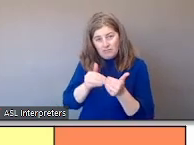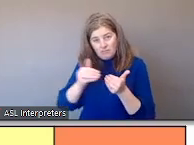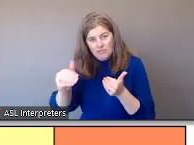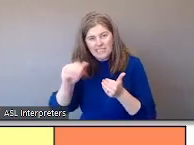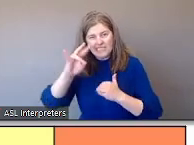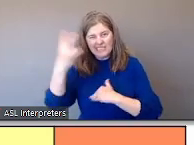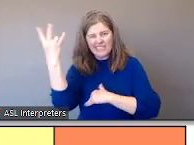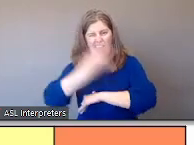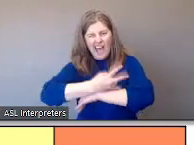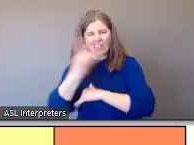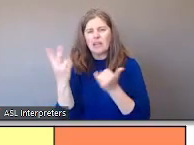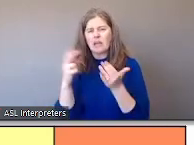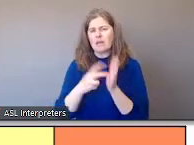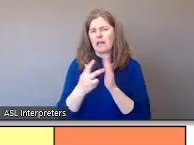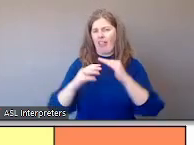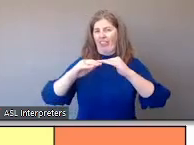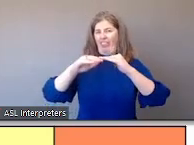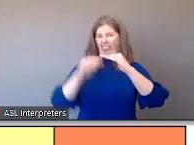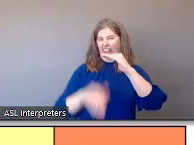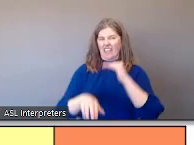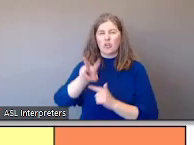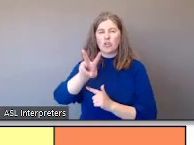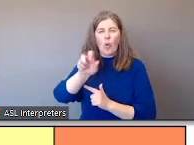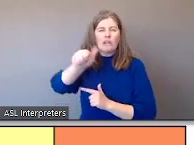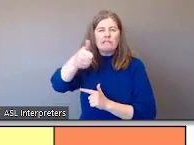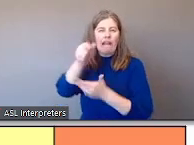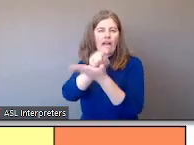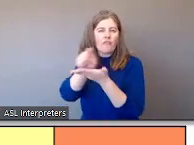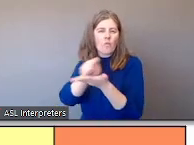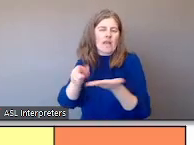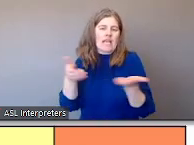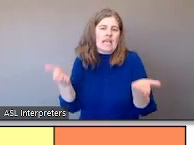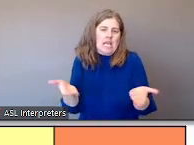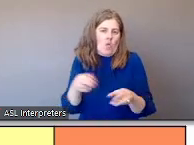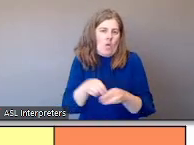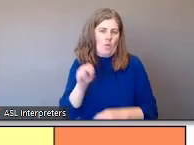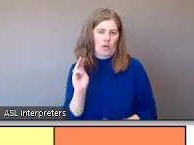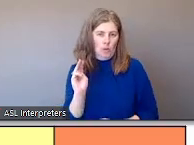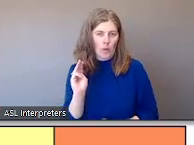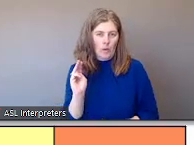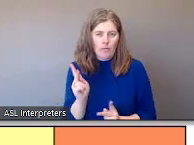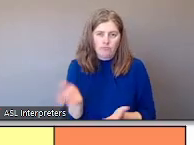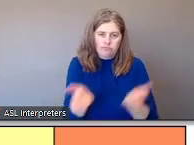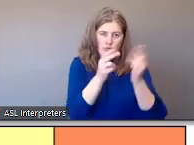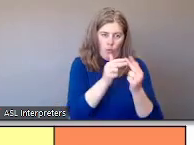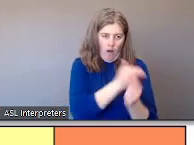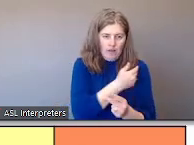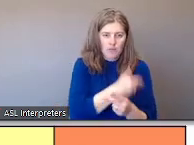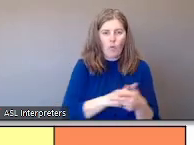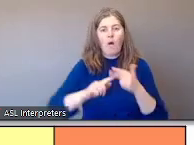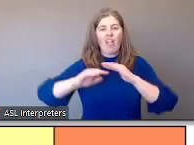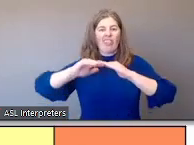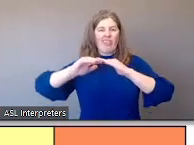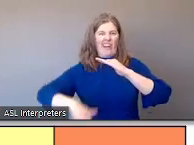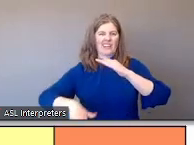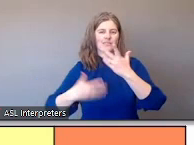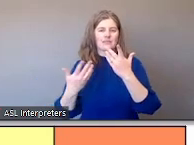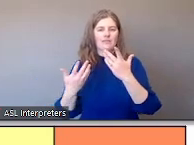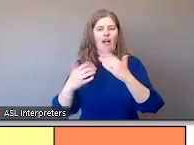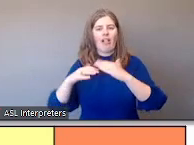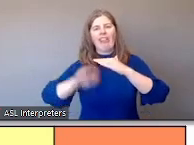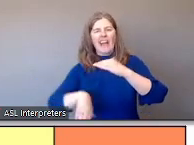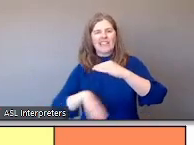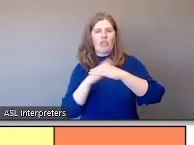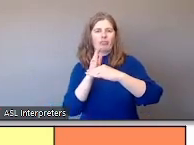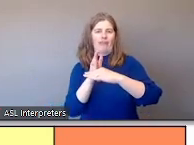days, that's really less than 210 a week here in New Mexico, or less than an average of 30